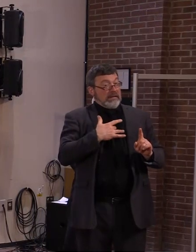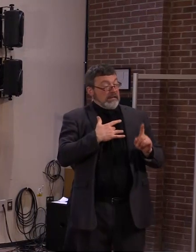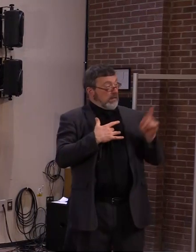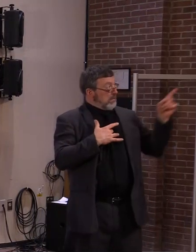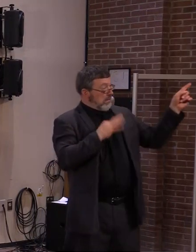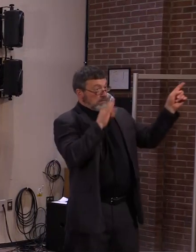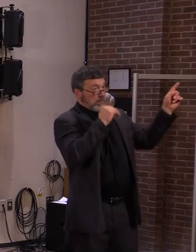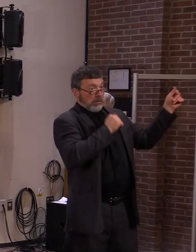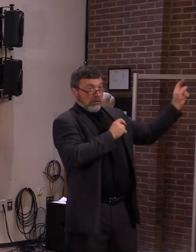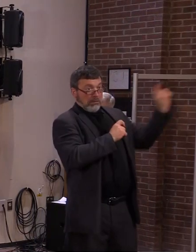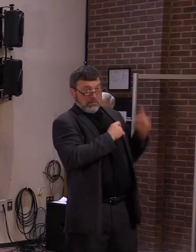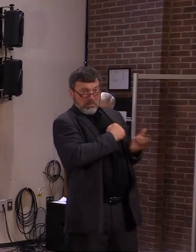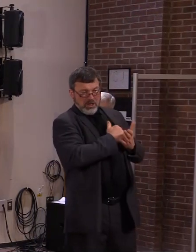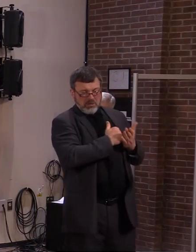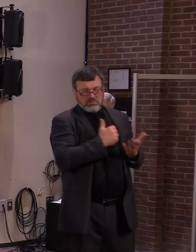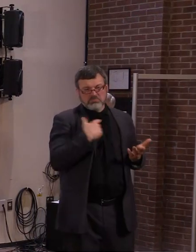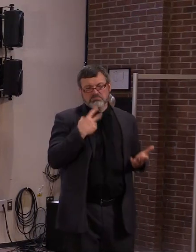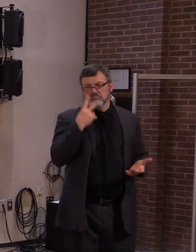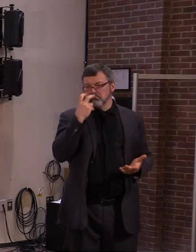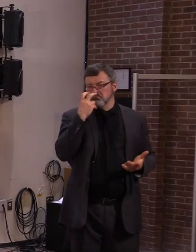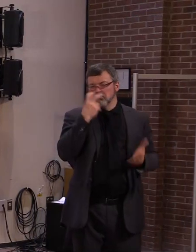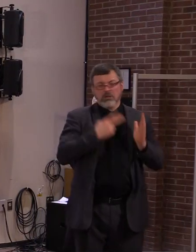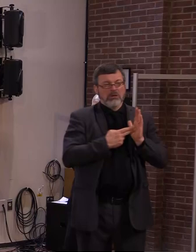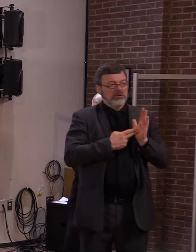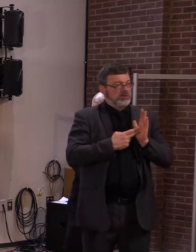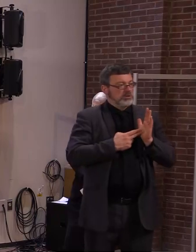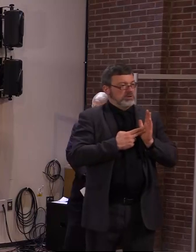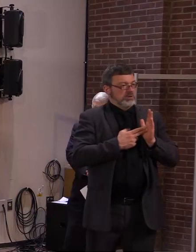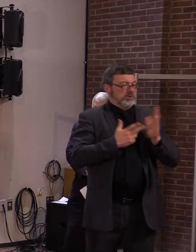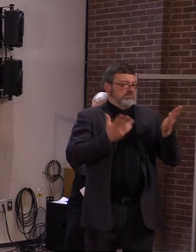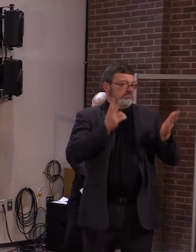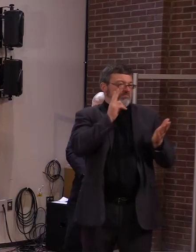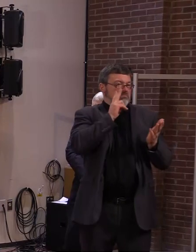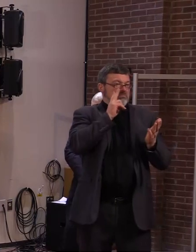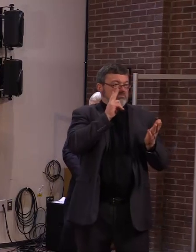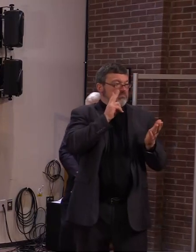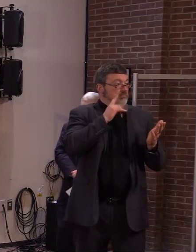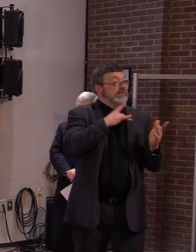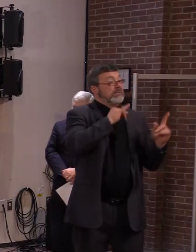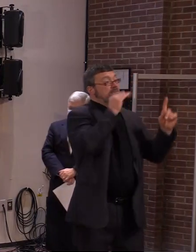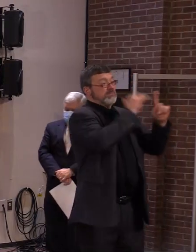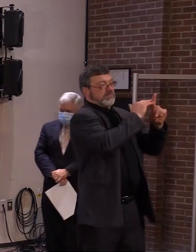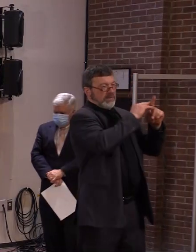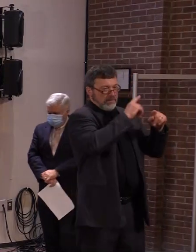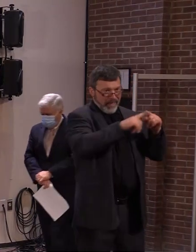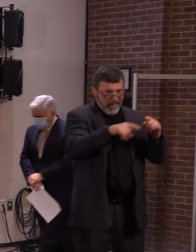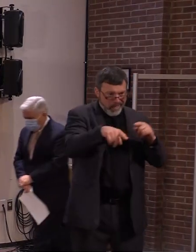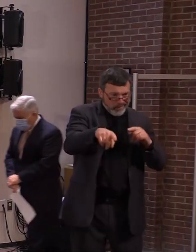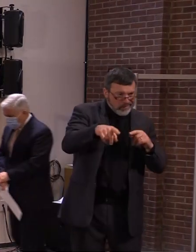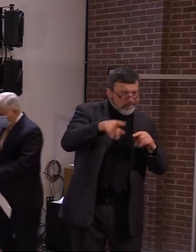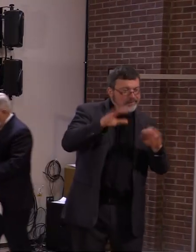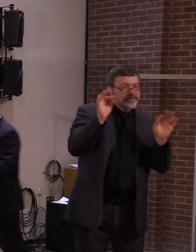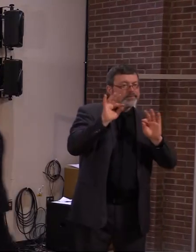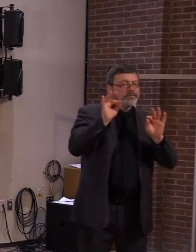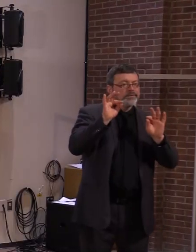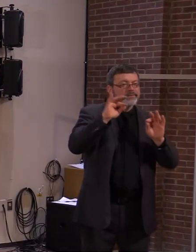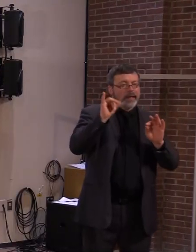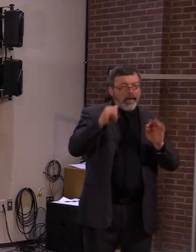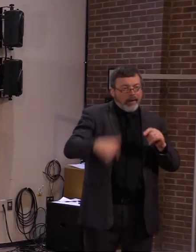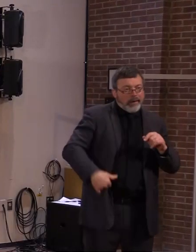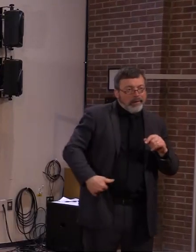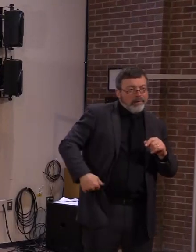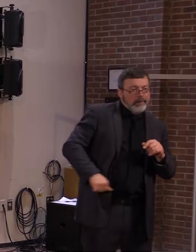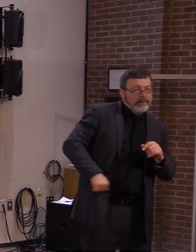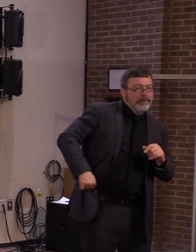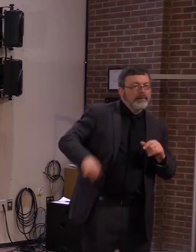people would see necessary in order to have those surgical procedures. But Secretary Smith.